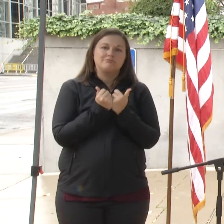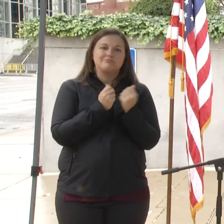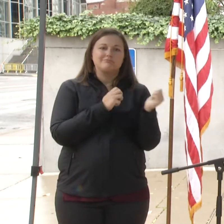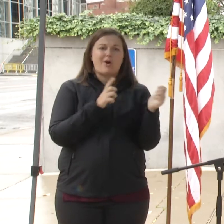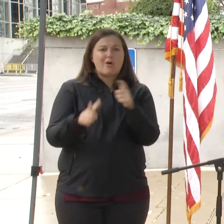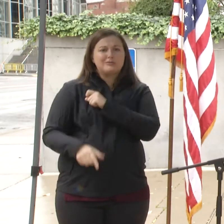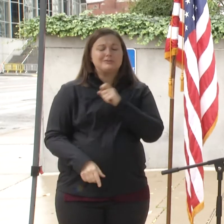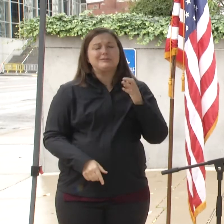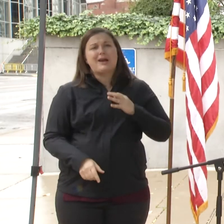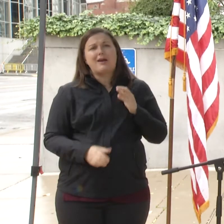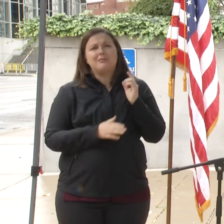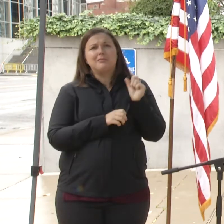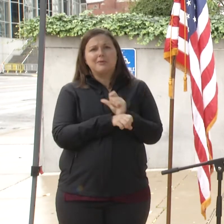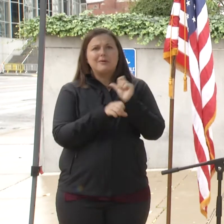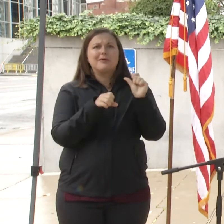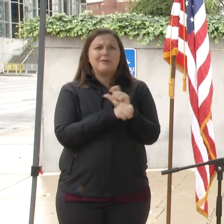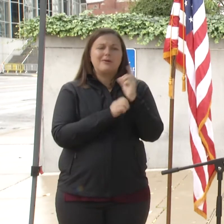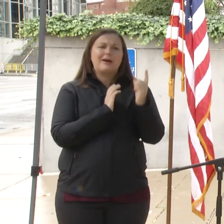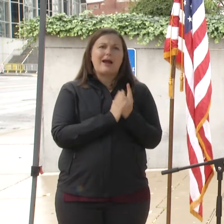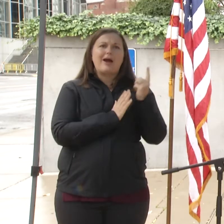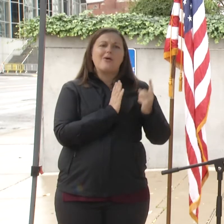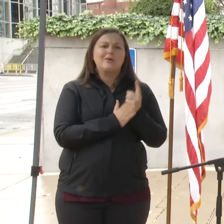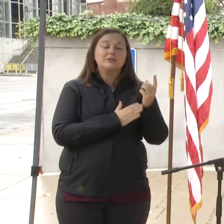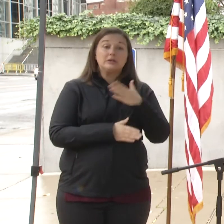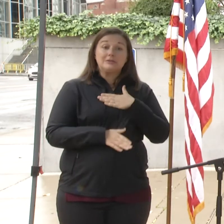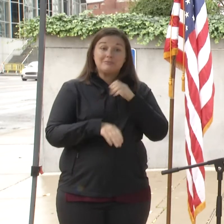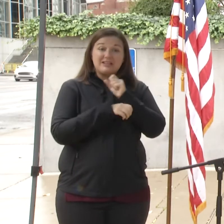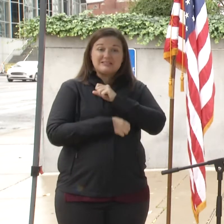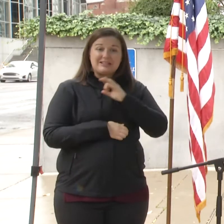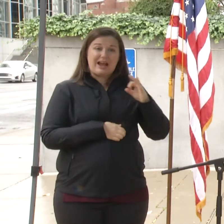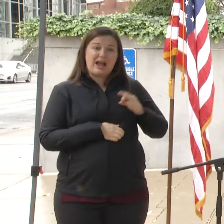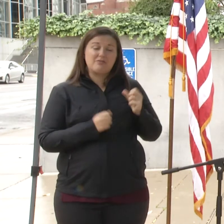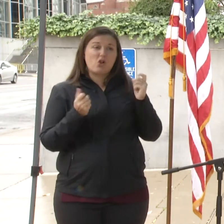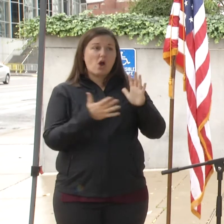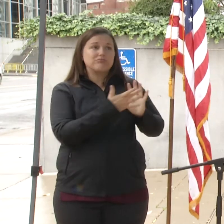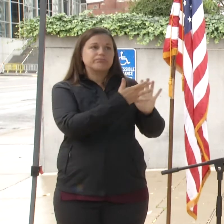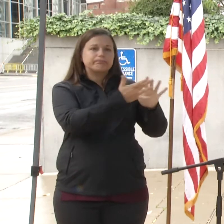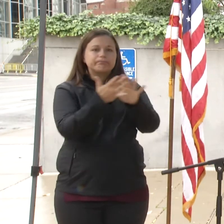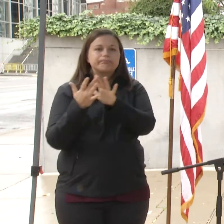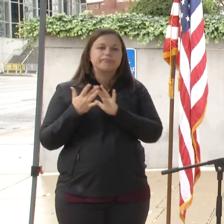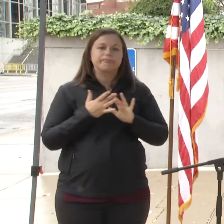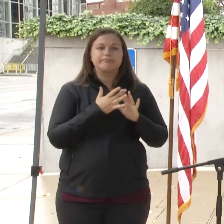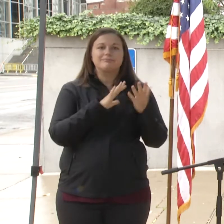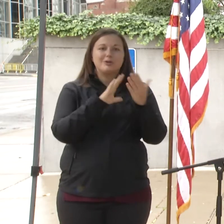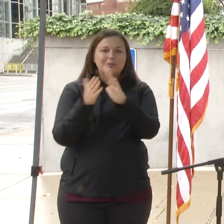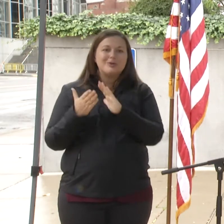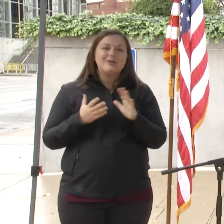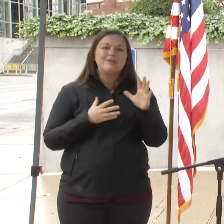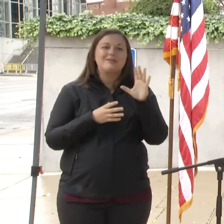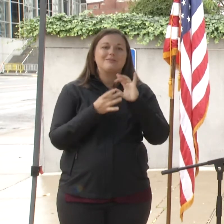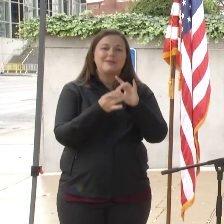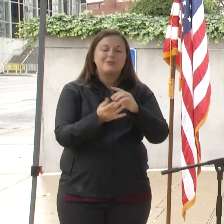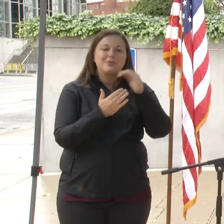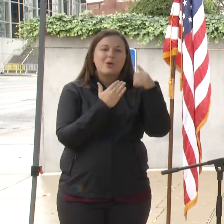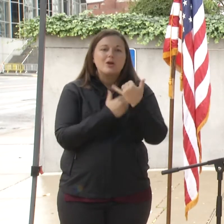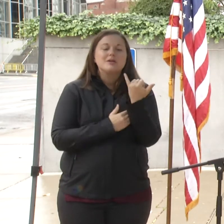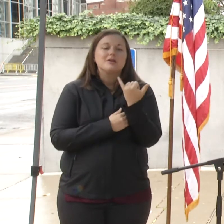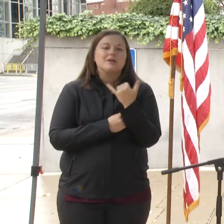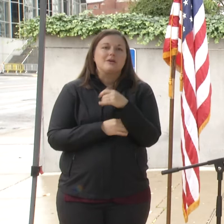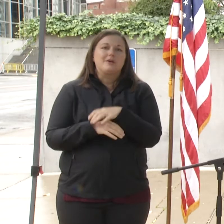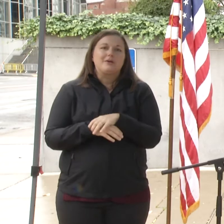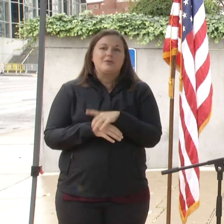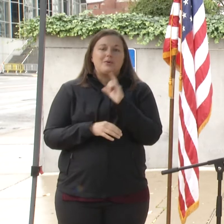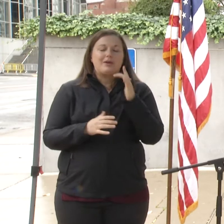that worked countless hours, all of my staff that did a lot of outreach around this project. It's just such